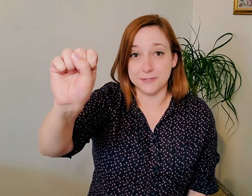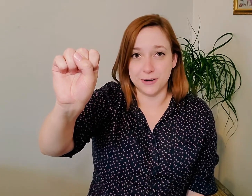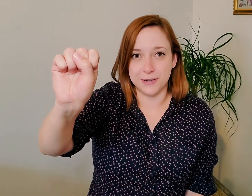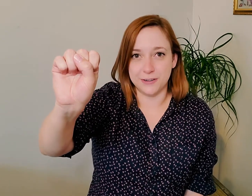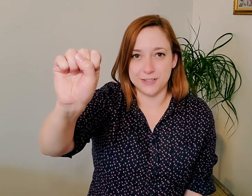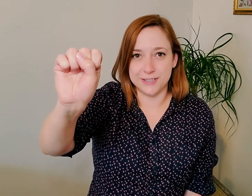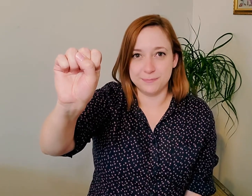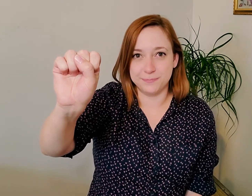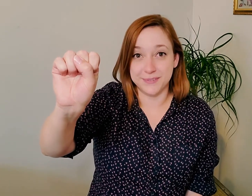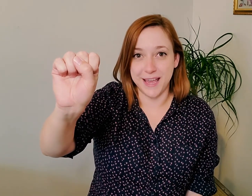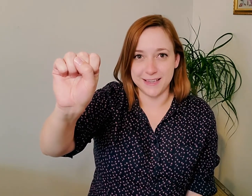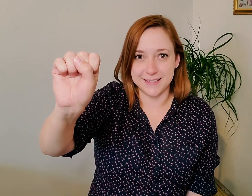our fingers. S.